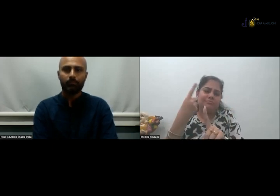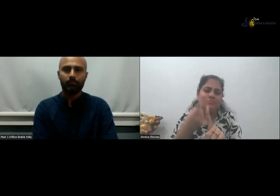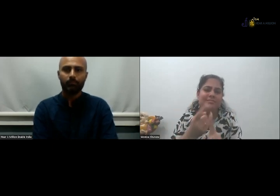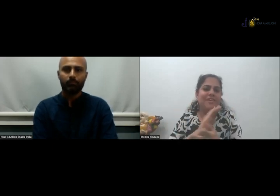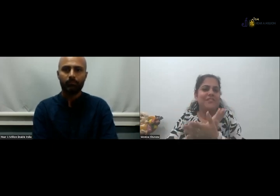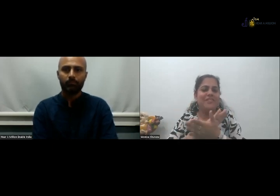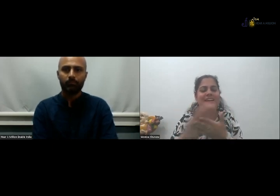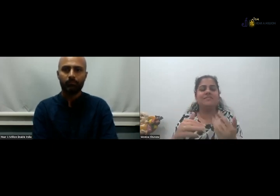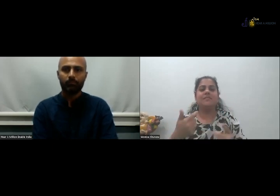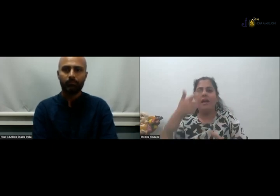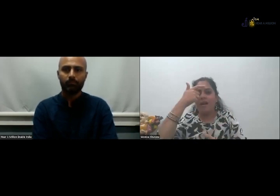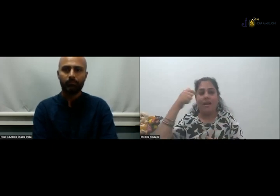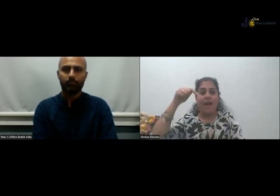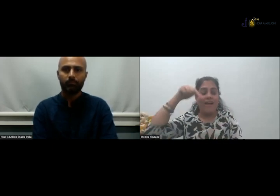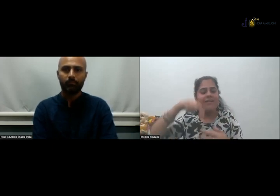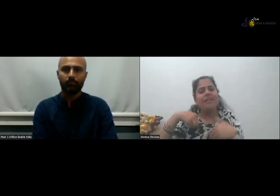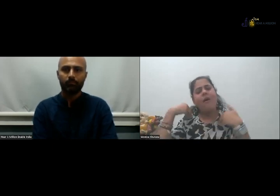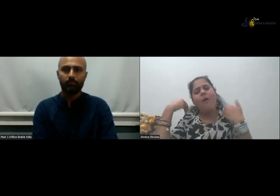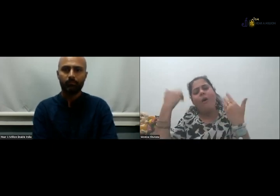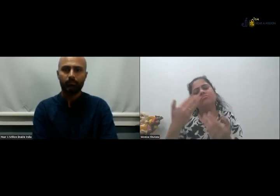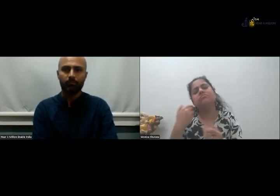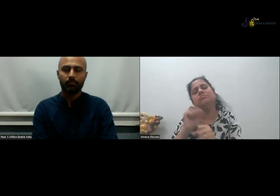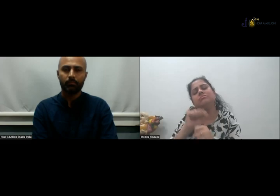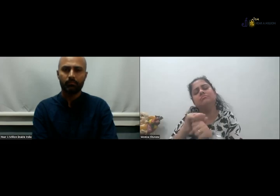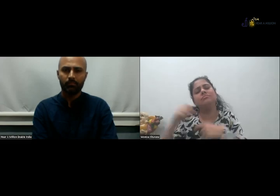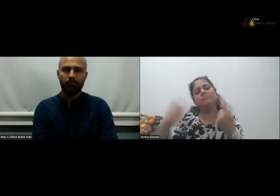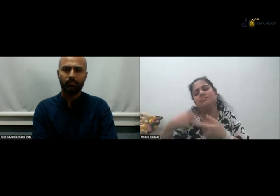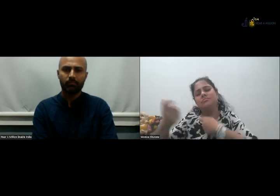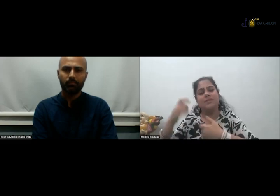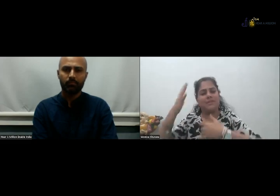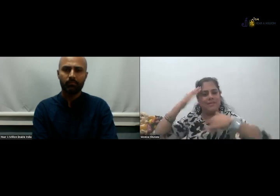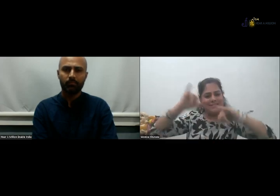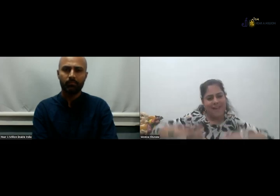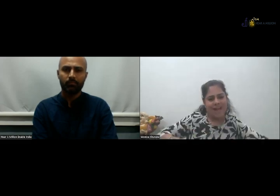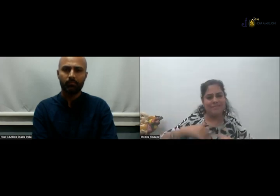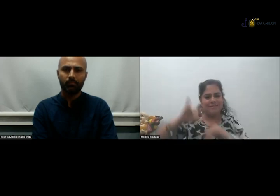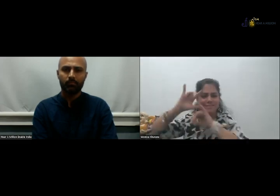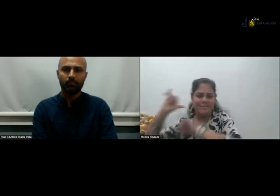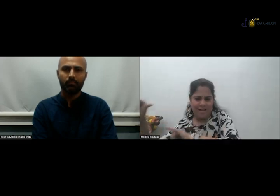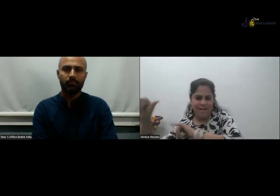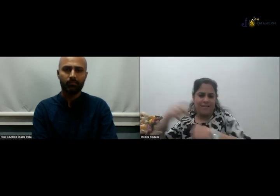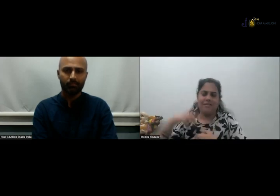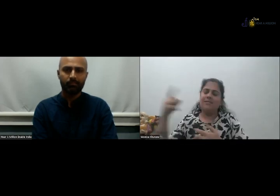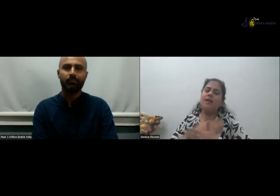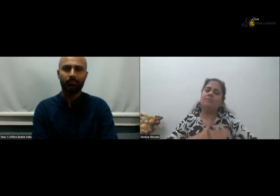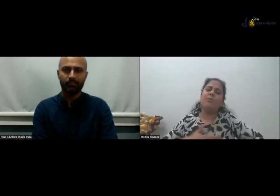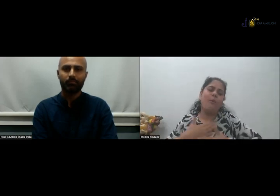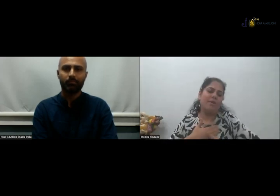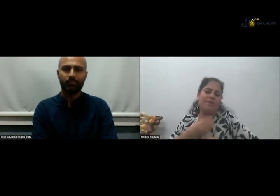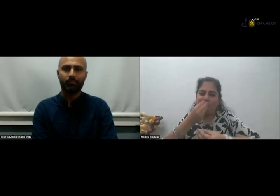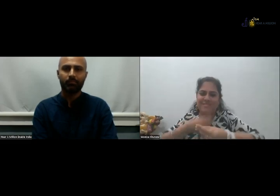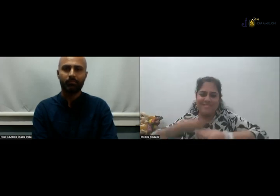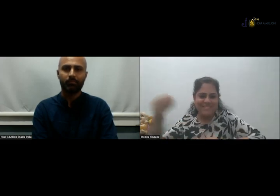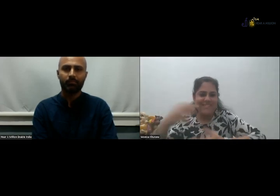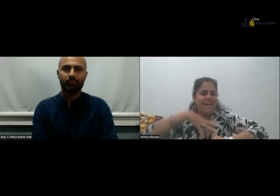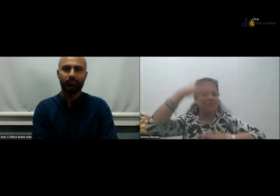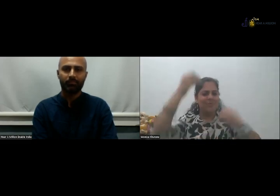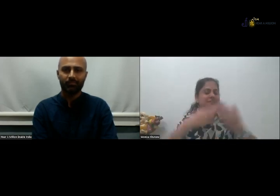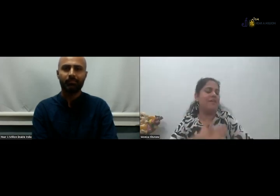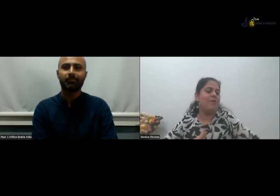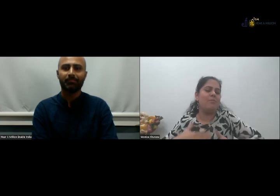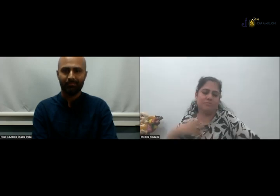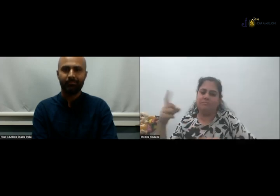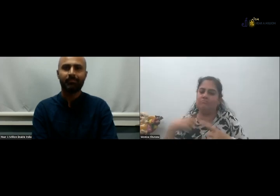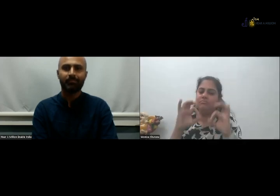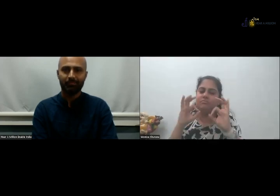the time. So it's been a long time, but we have been working together. She stayed at my home, I stayed at her